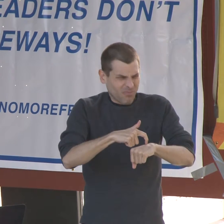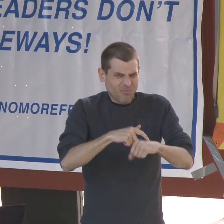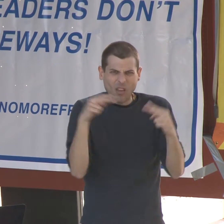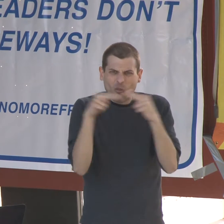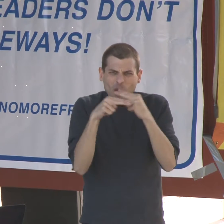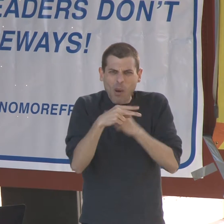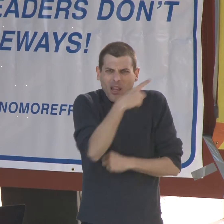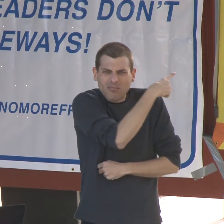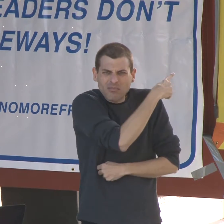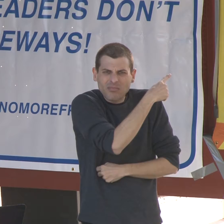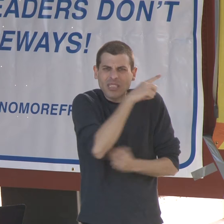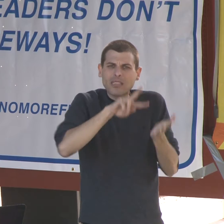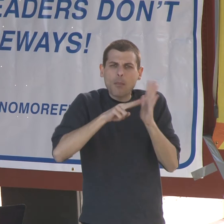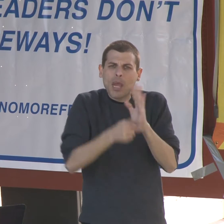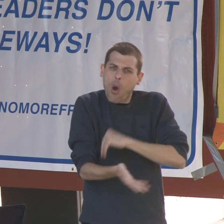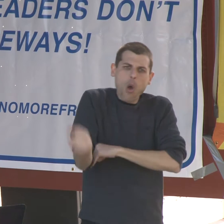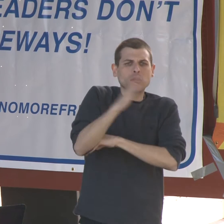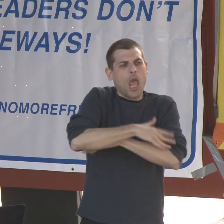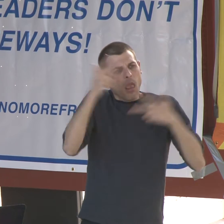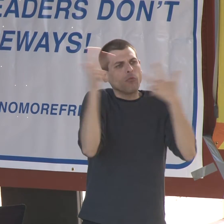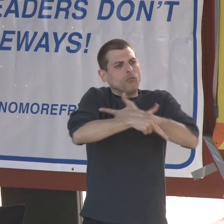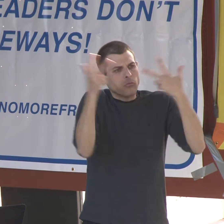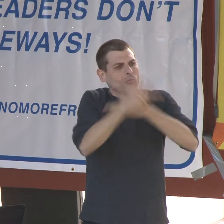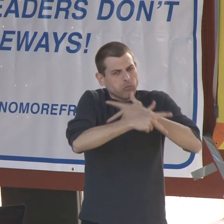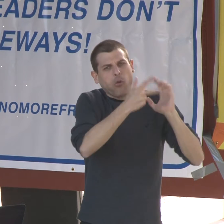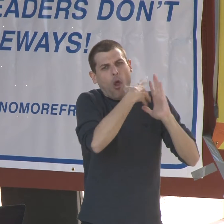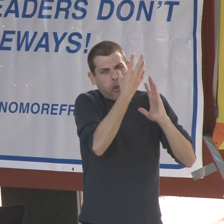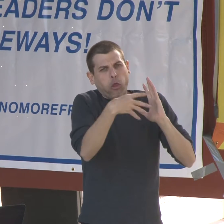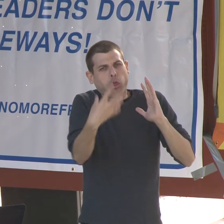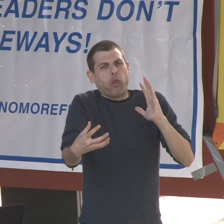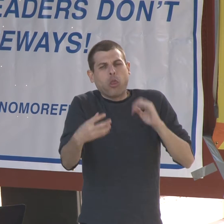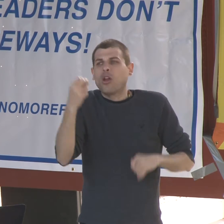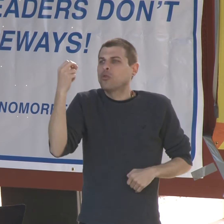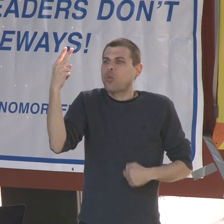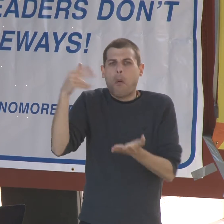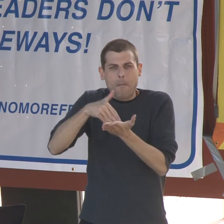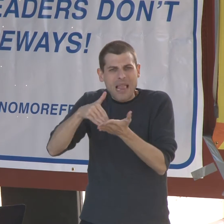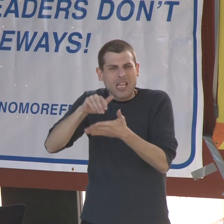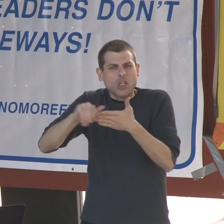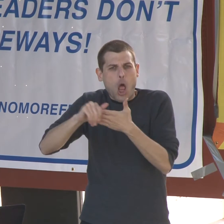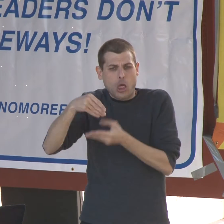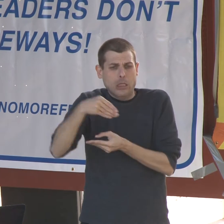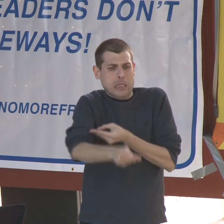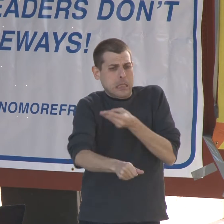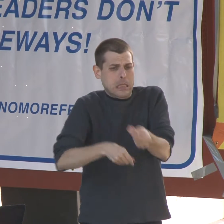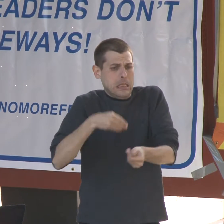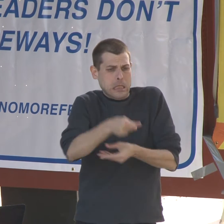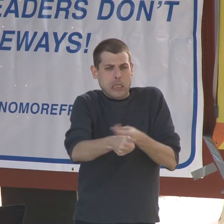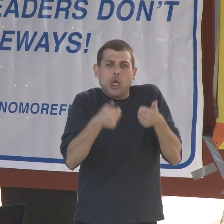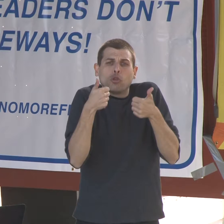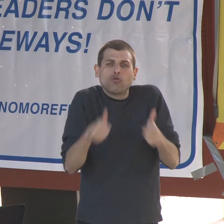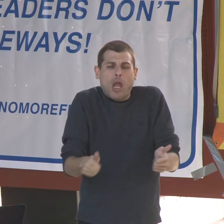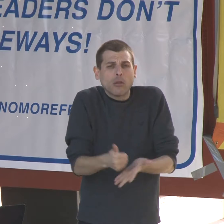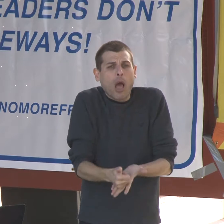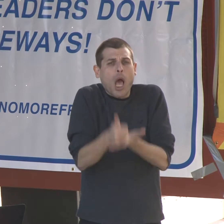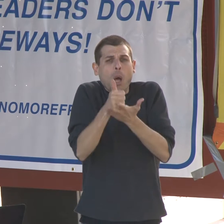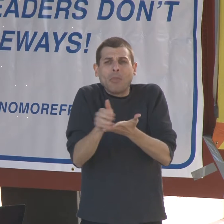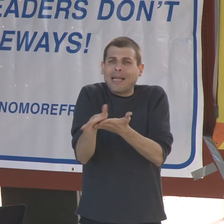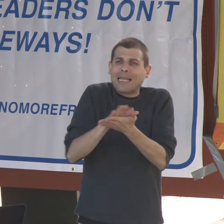PPS has already been forced to spend more than $12 million to reduce the health impacts to students and teachers while they are inside of the